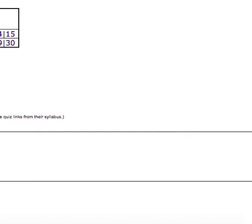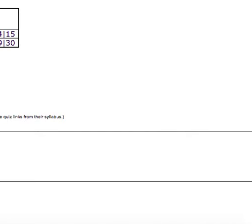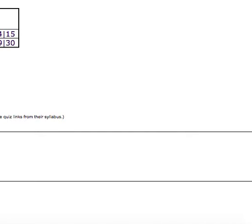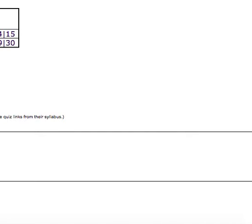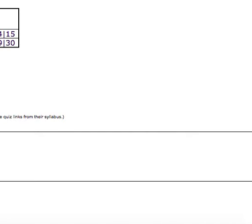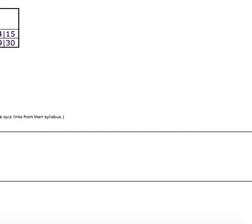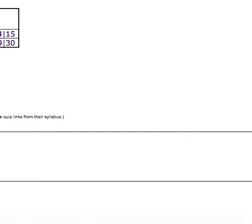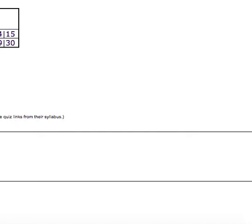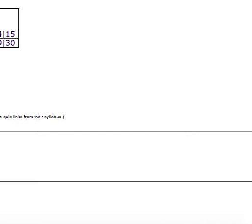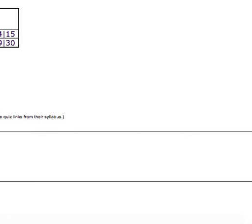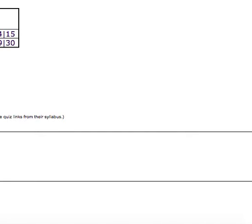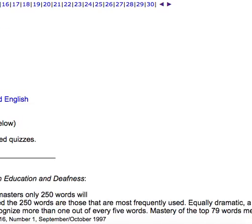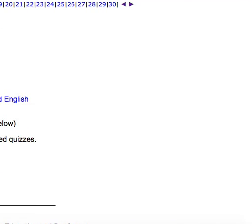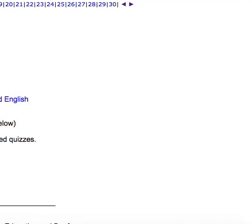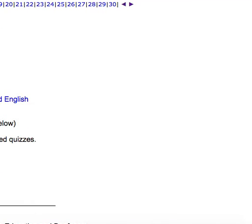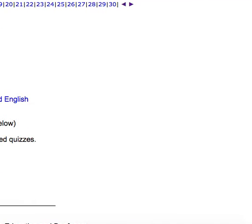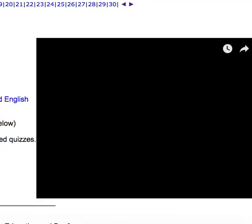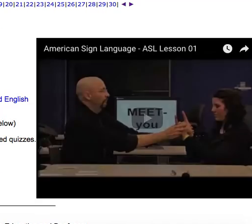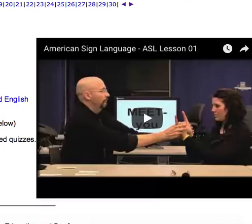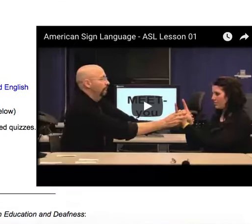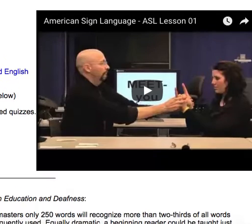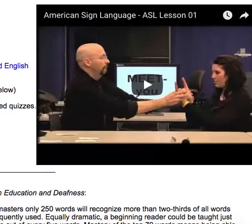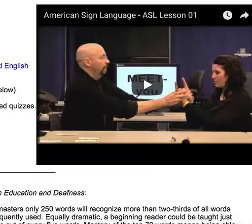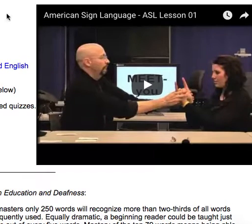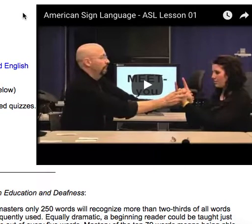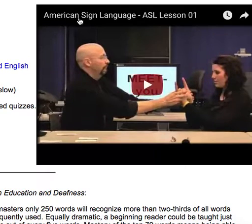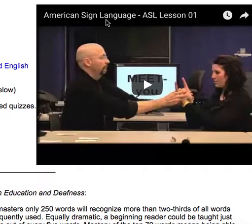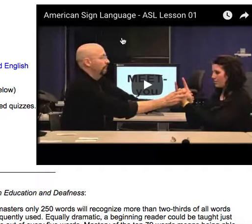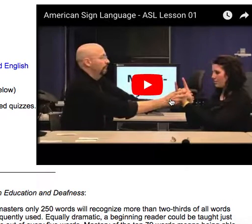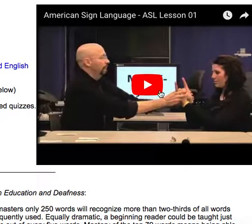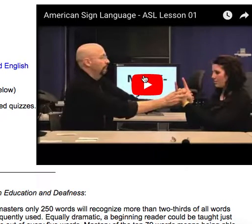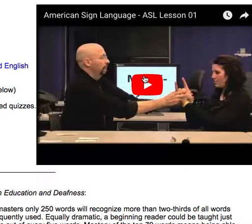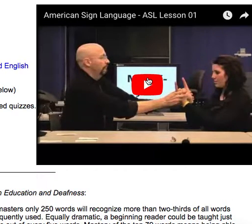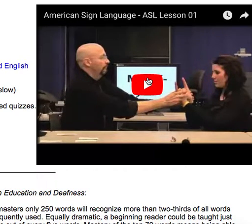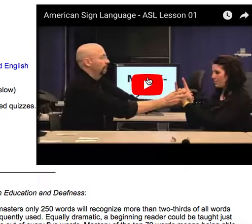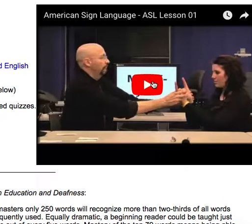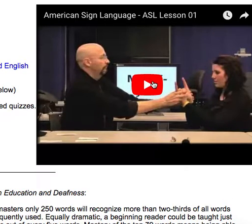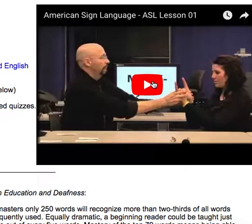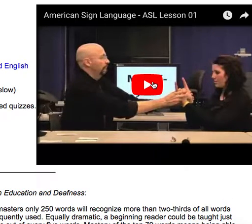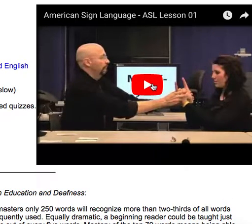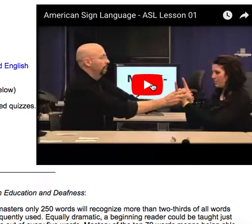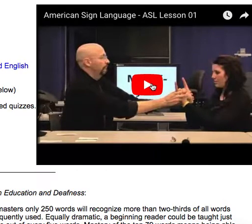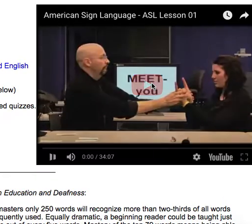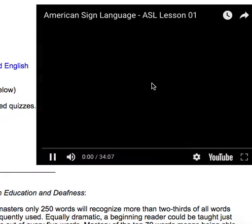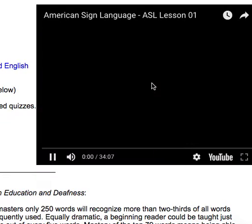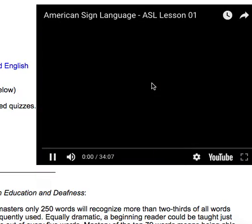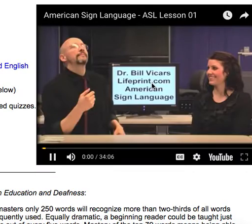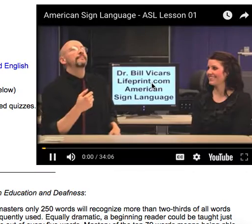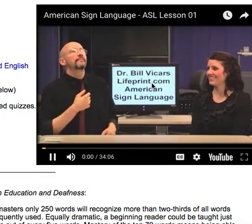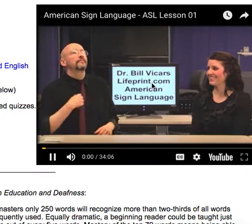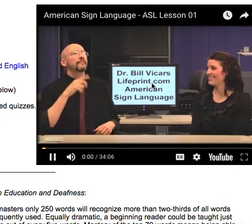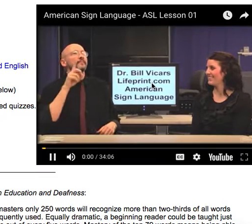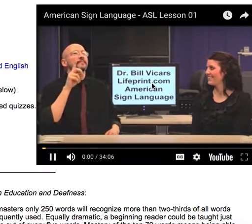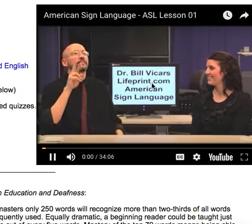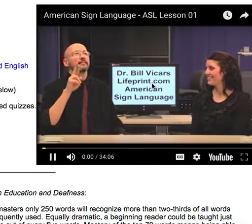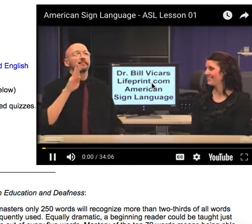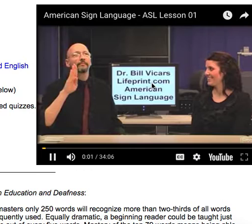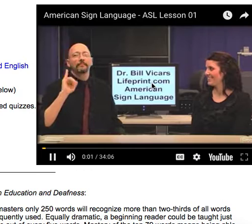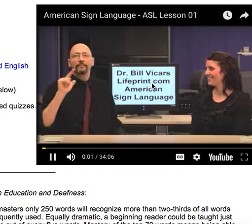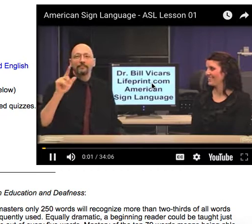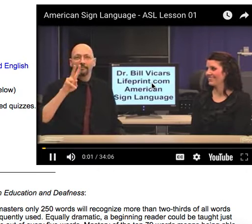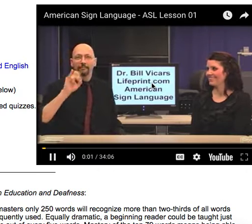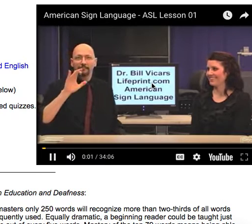I started with lesson one and with the lesson they have a video and the video is